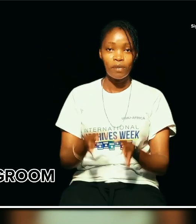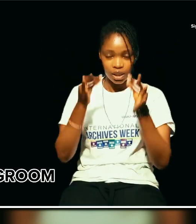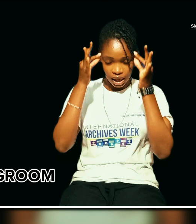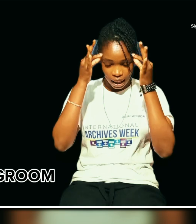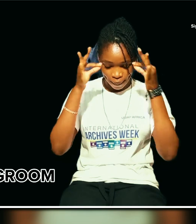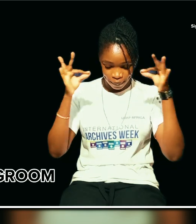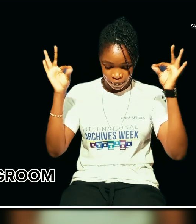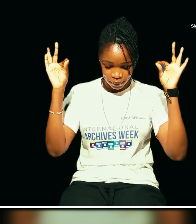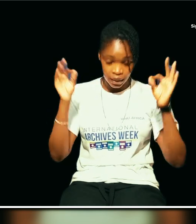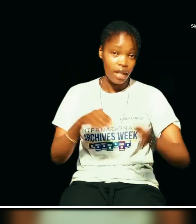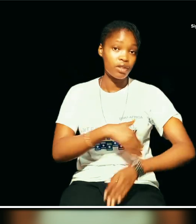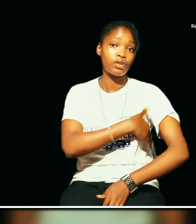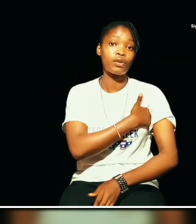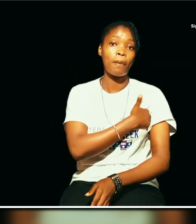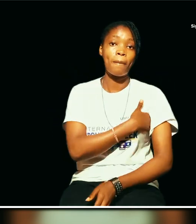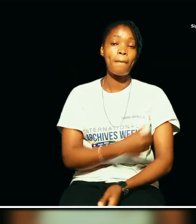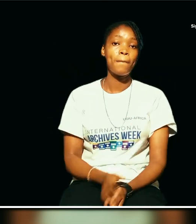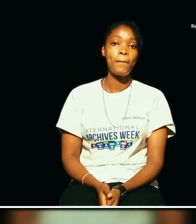bridegroom,